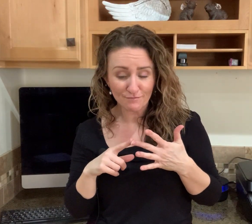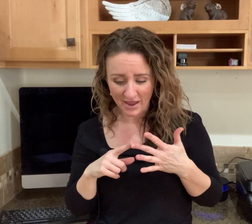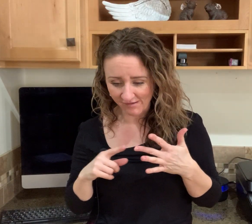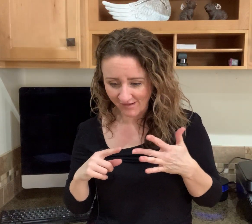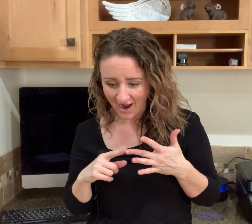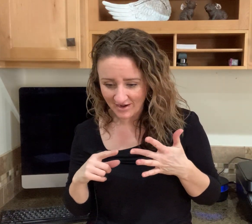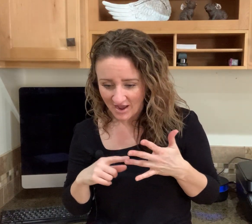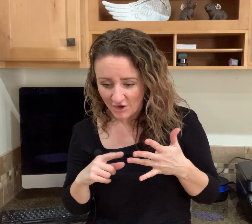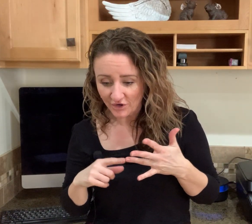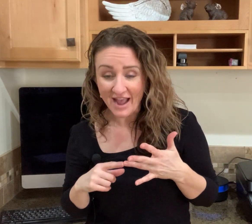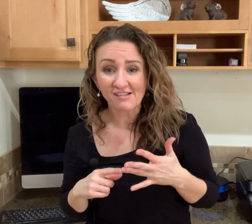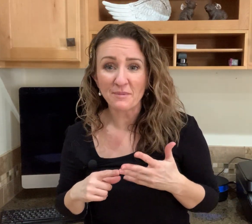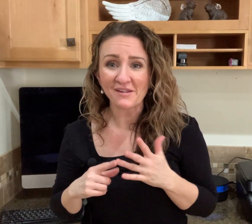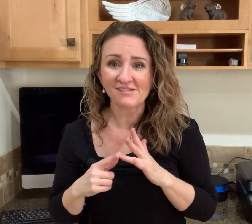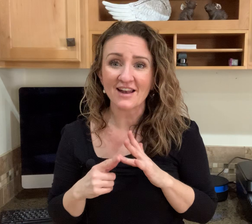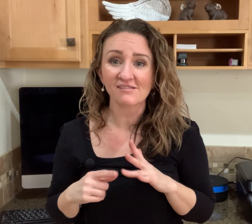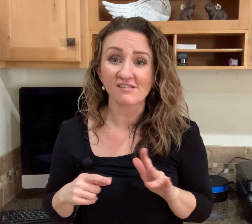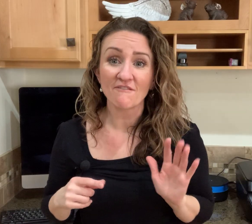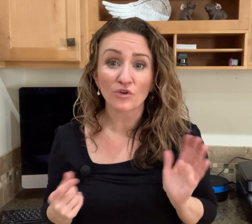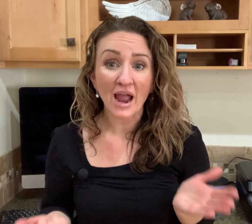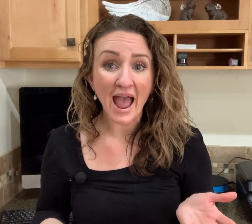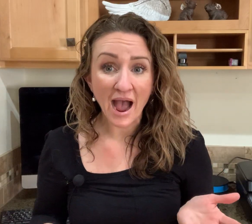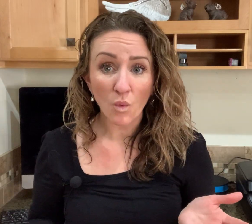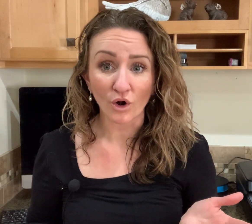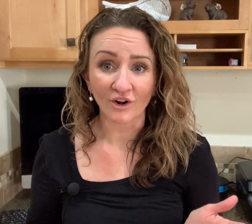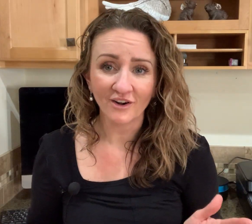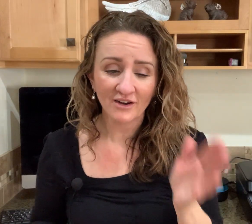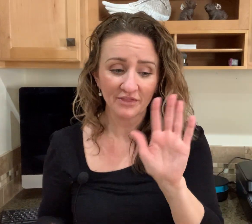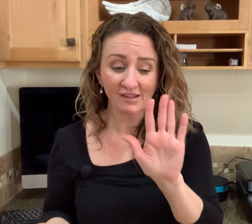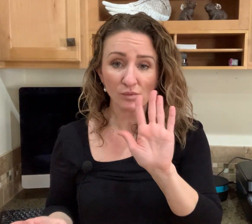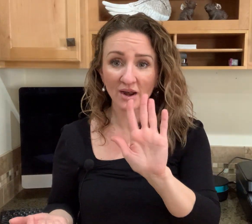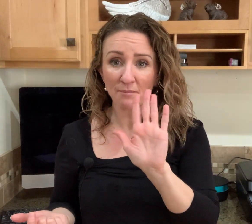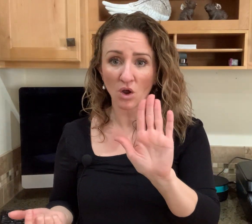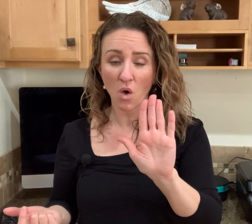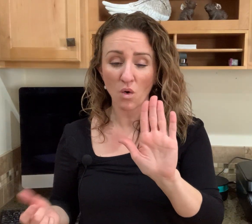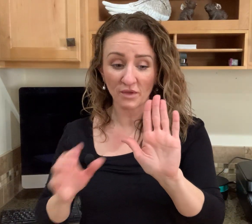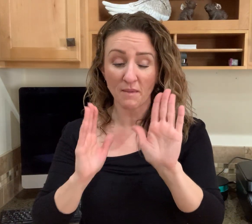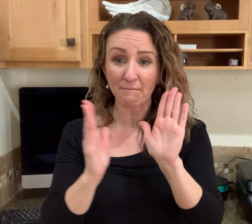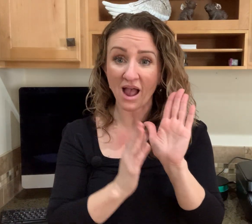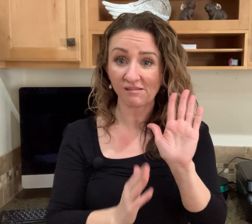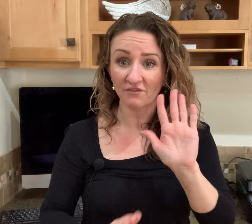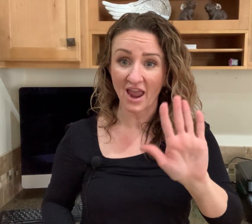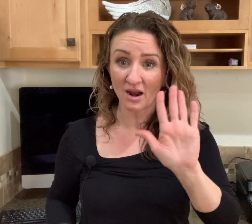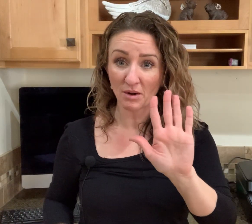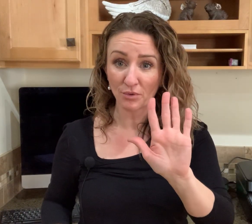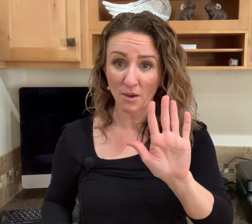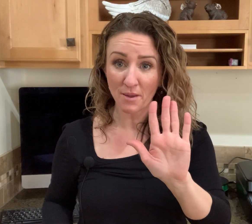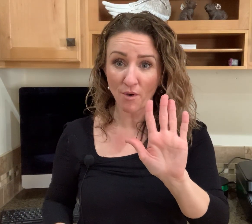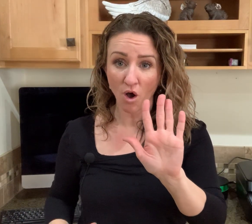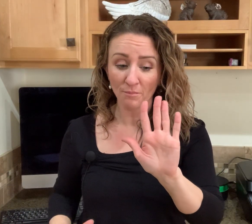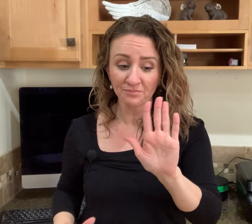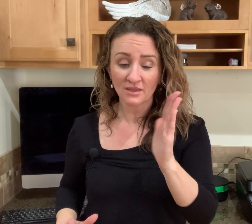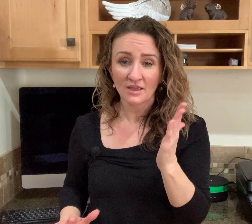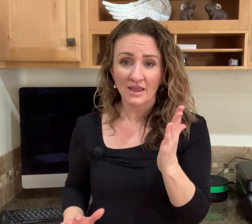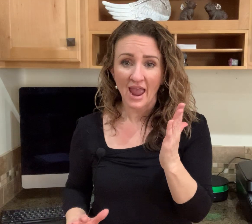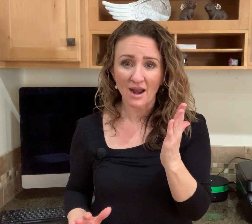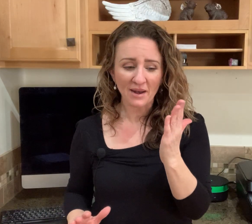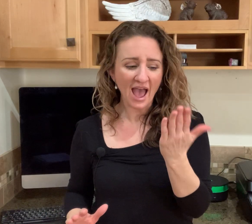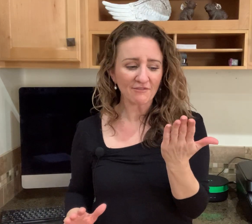base sign. Your next base sign is a sign for hour. This one I'm going to hold with my passive hand. I'm going to put up my palm, and I'm going to have it just